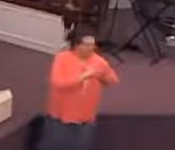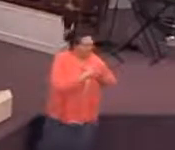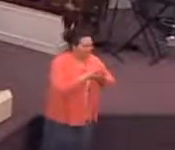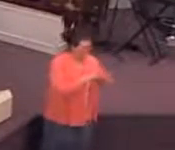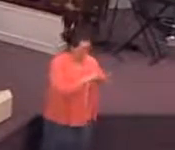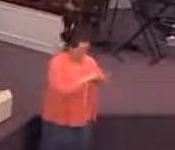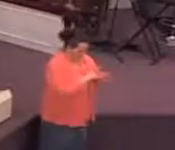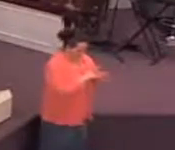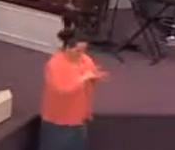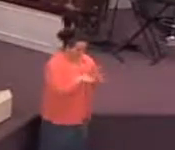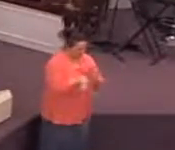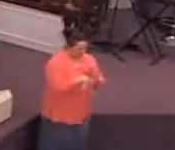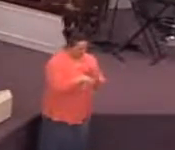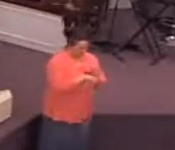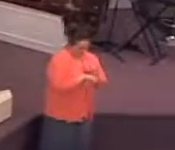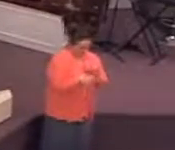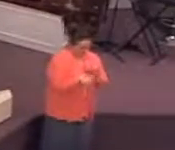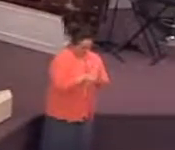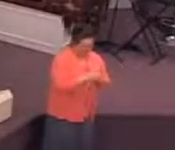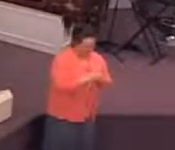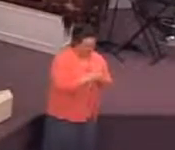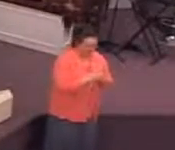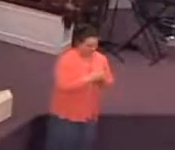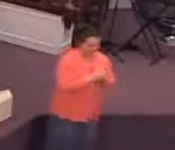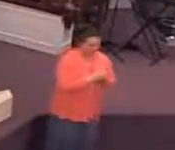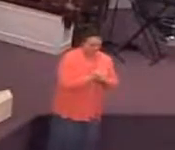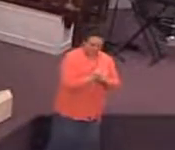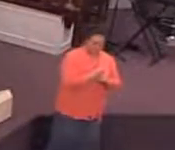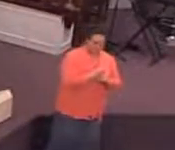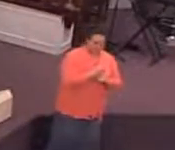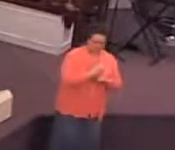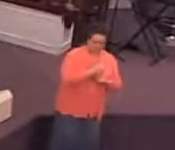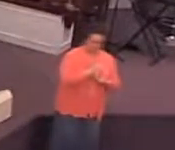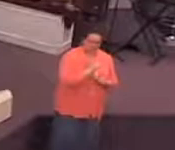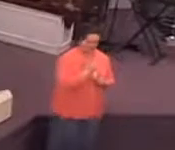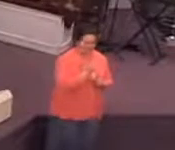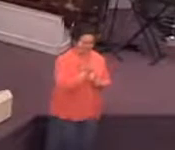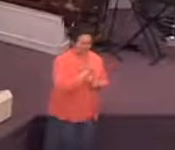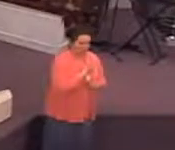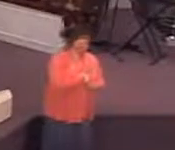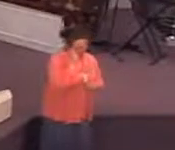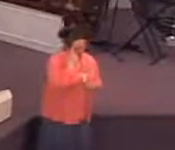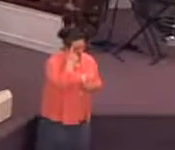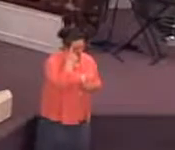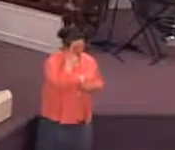It's dangerous for us to think more highly of ourselves than we ought to.